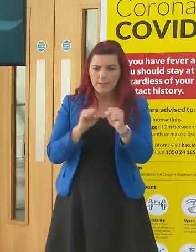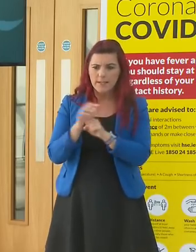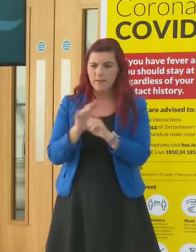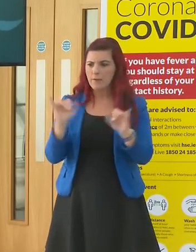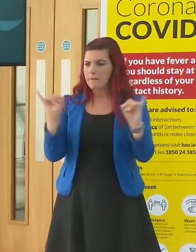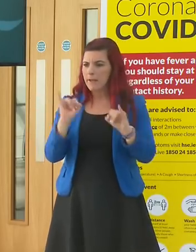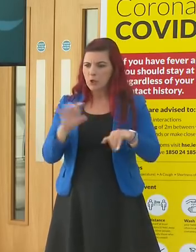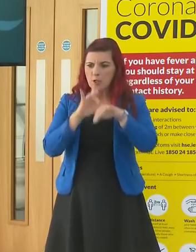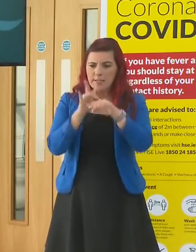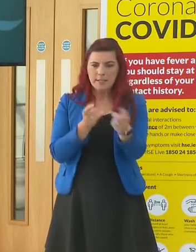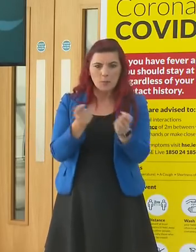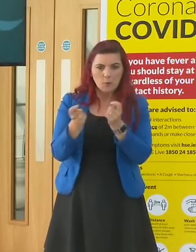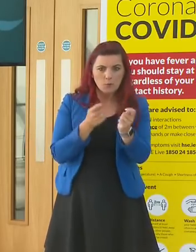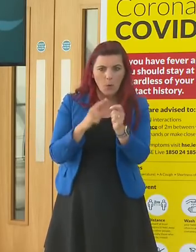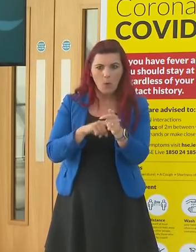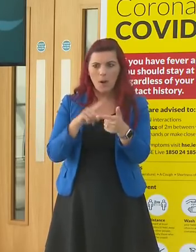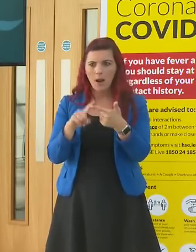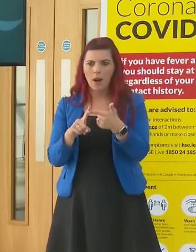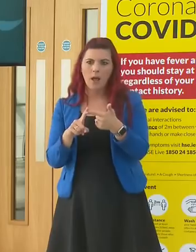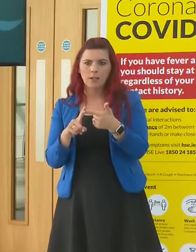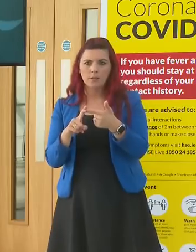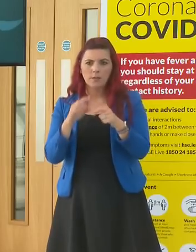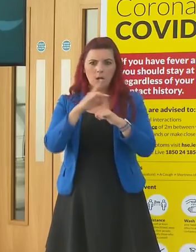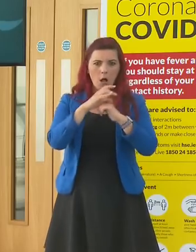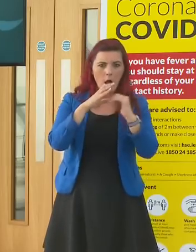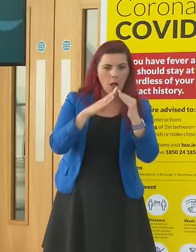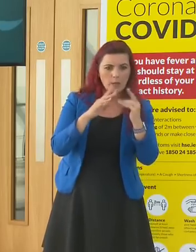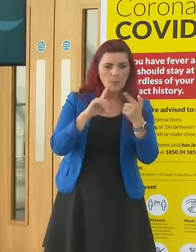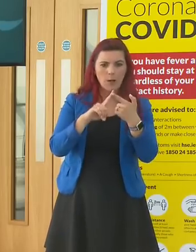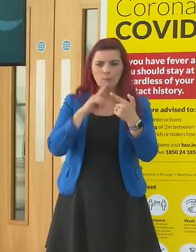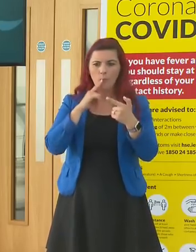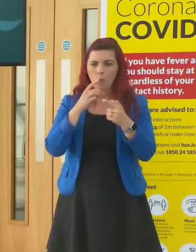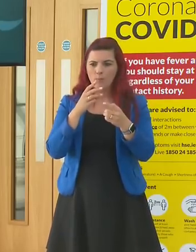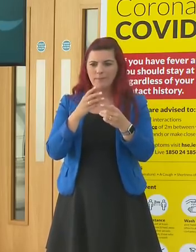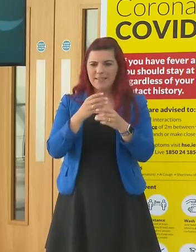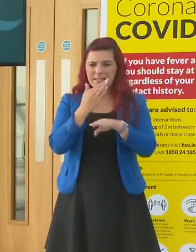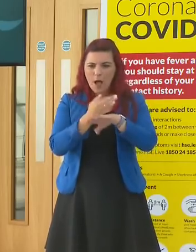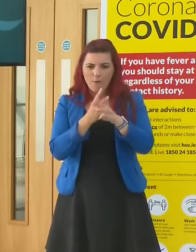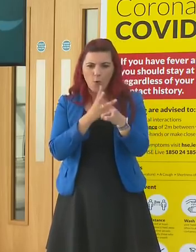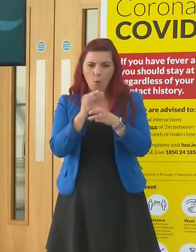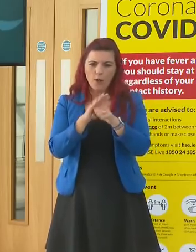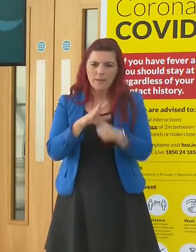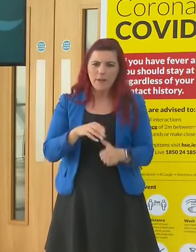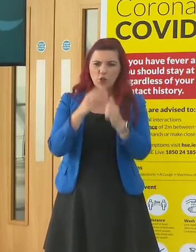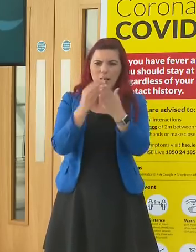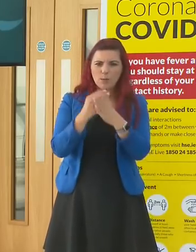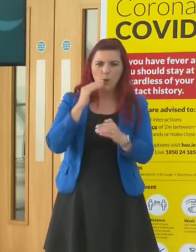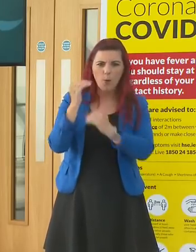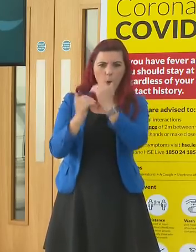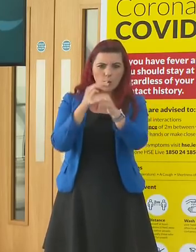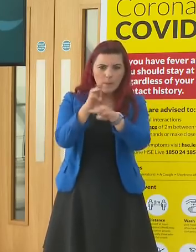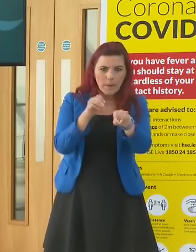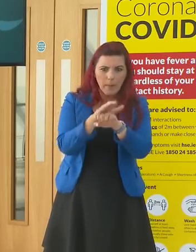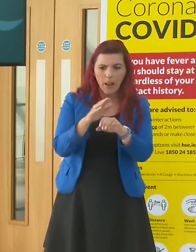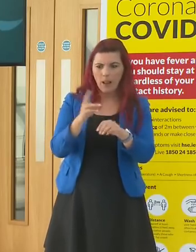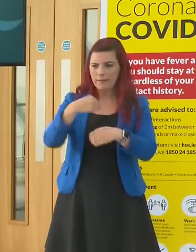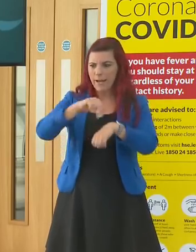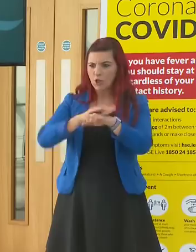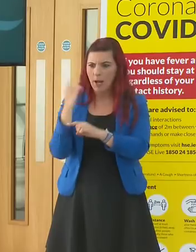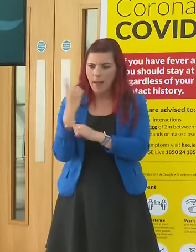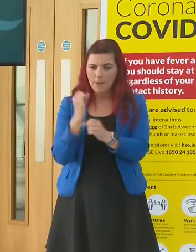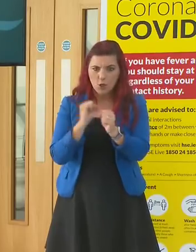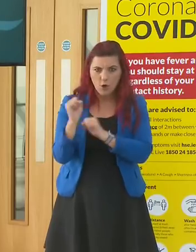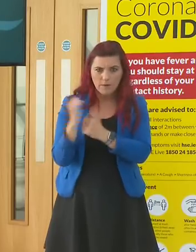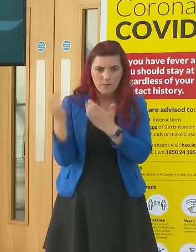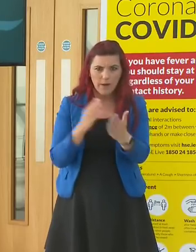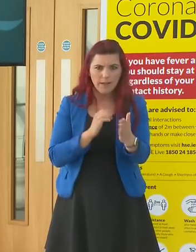disease control, whether it's our acute geriatricians who provided support, whether it's our community teams, our national ambulance services who provided